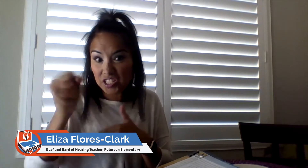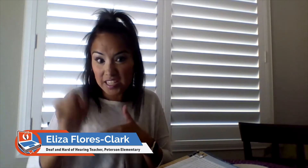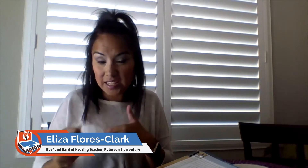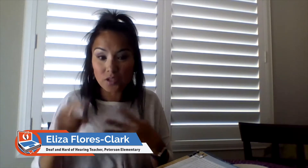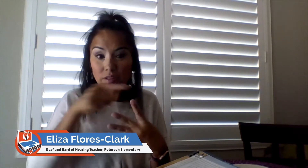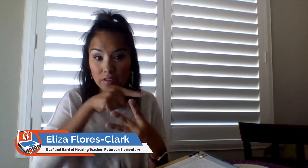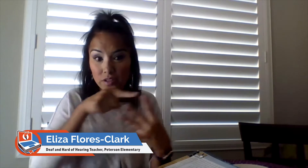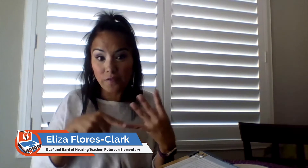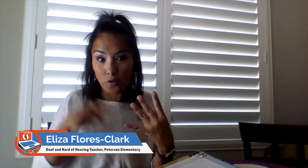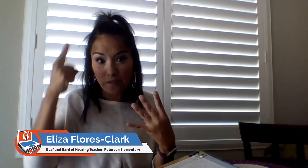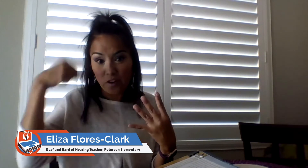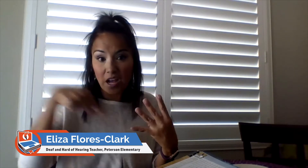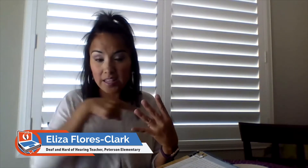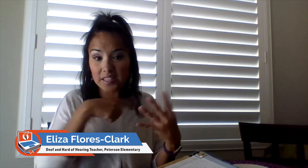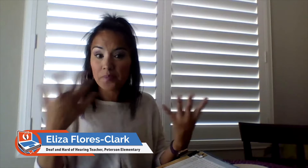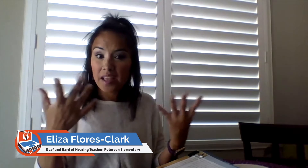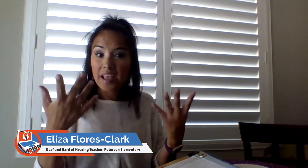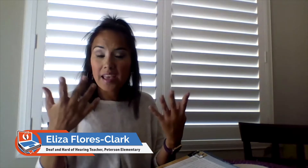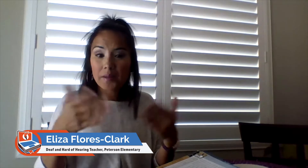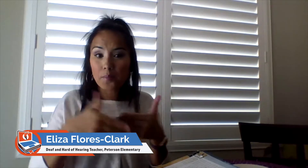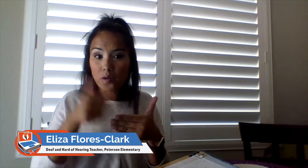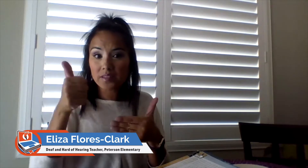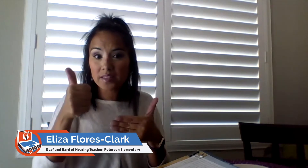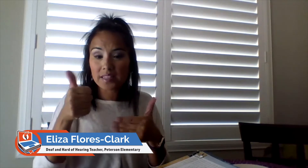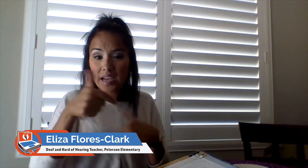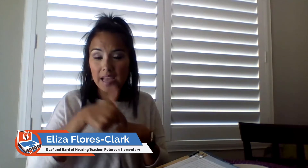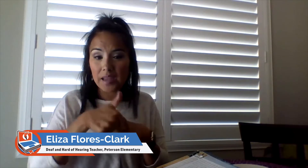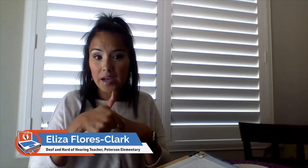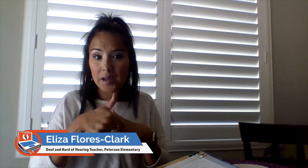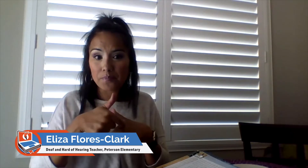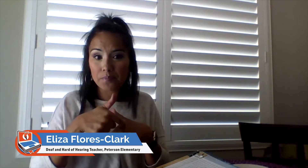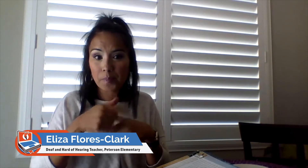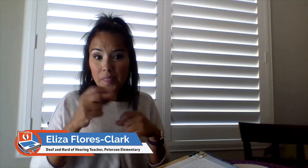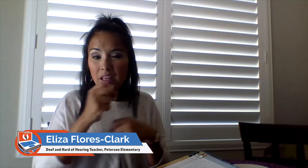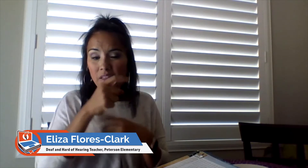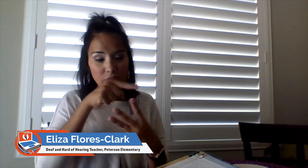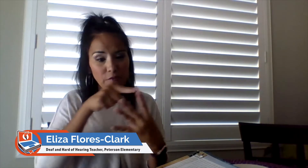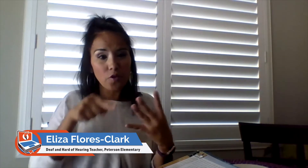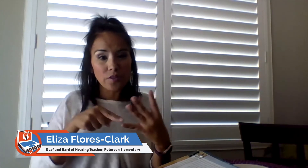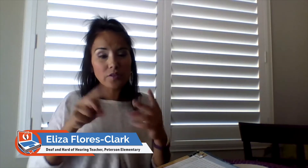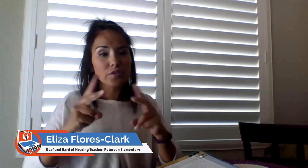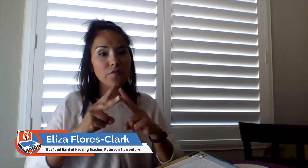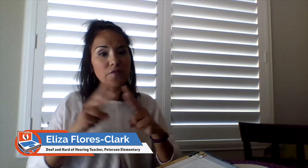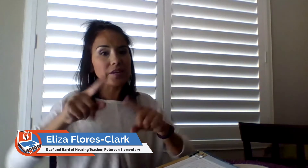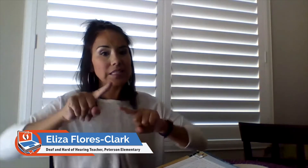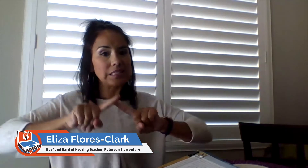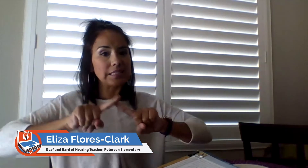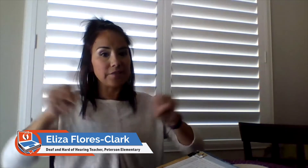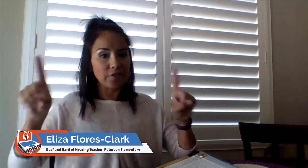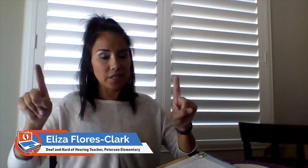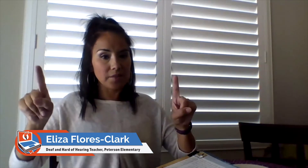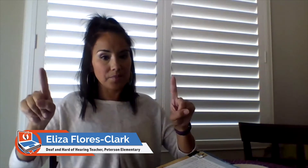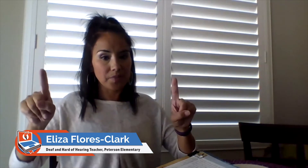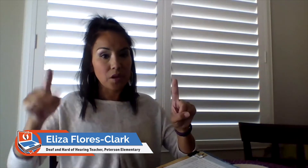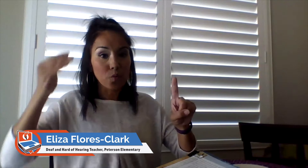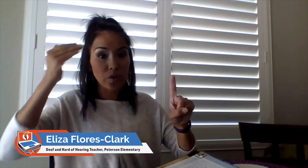season. So those are the 4 for us, and most of the time very different. We know